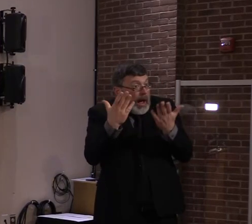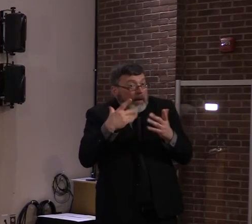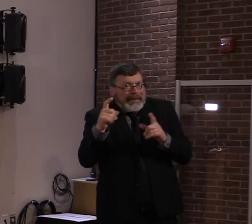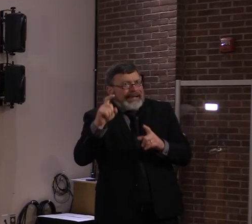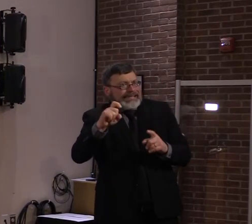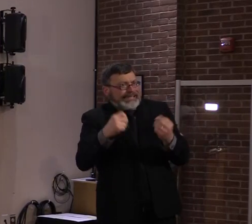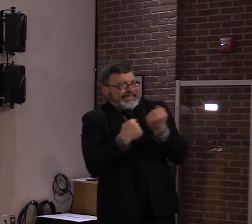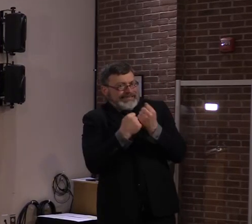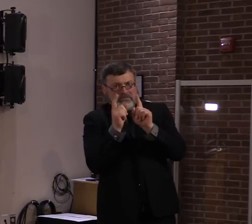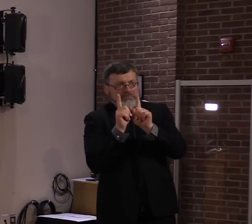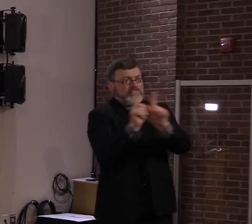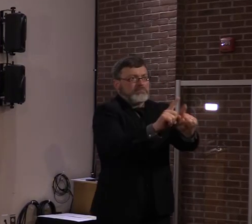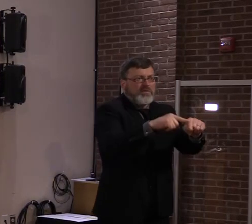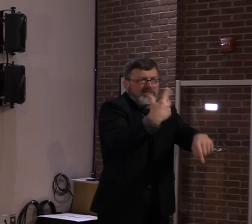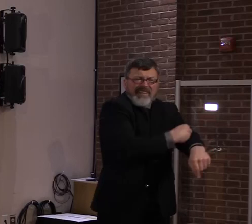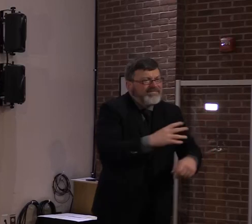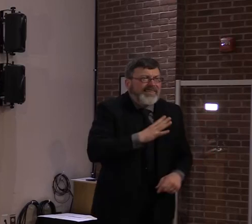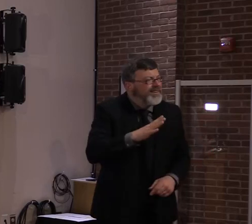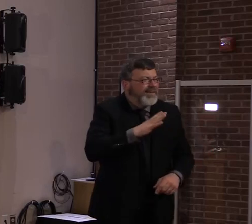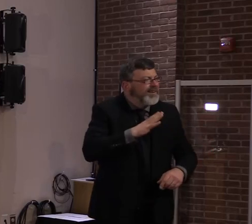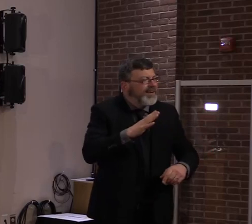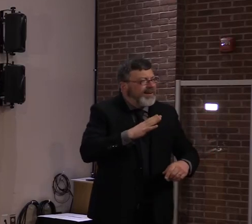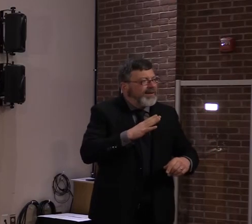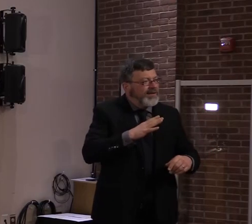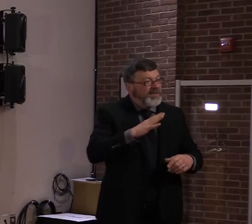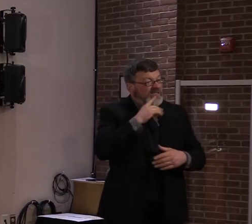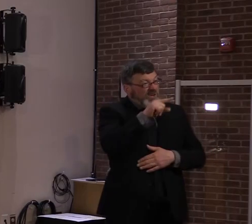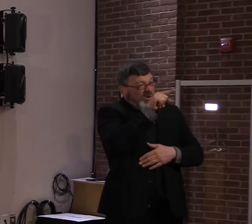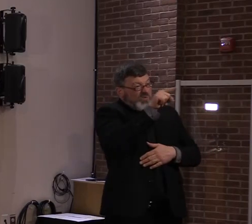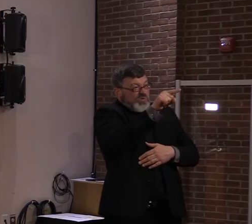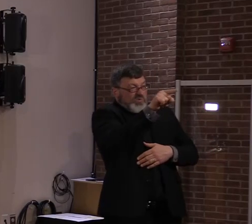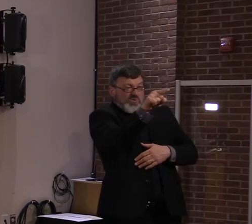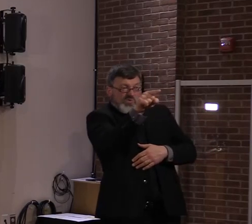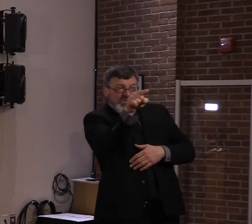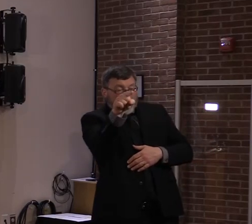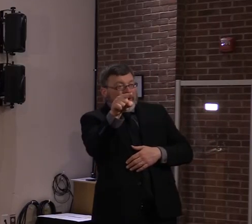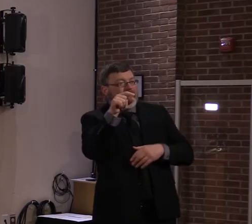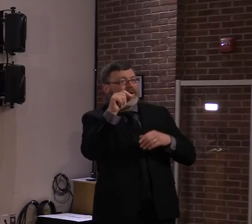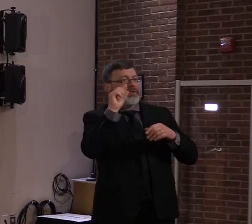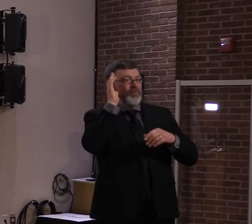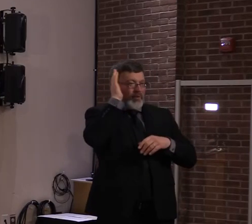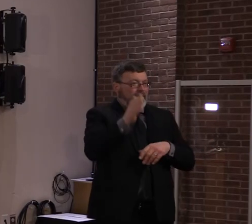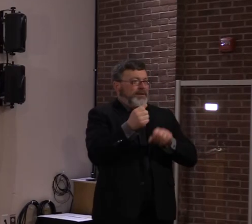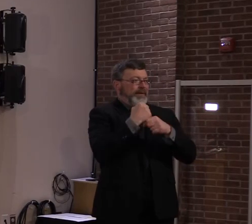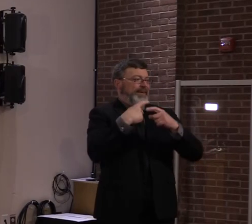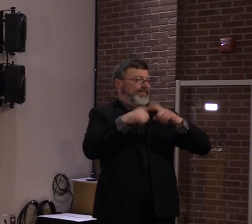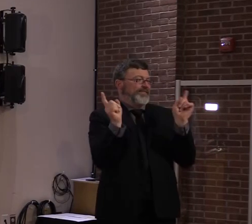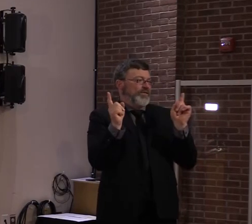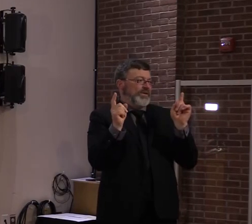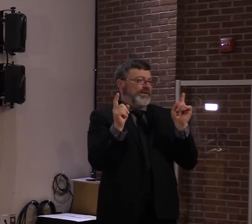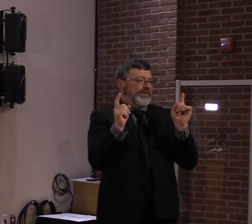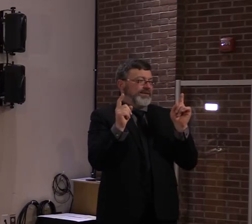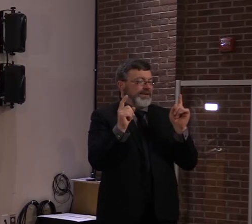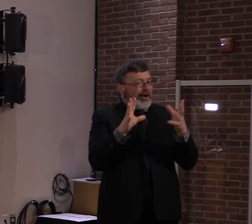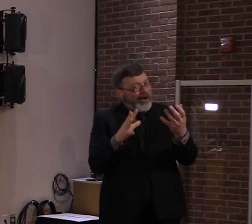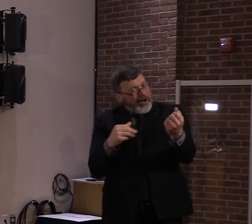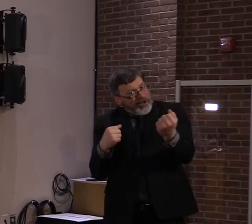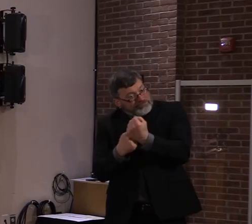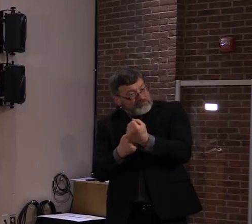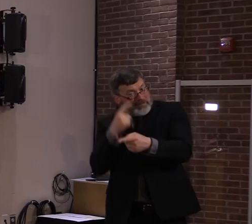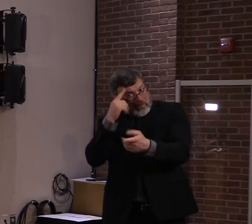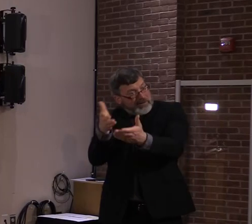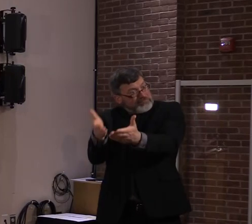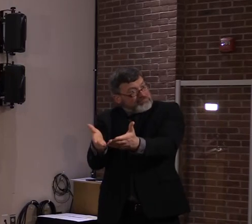make a difference. And helping a friend or family member get vaccinated not only helps you, but helps the